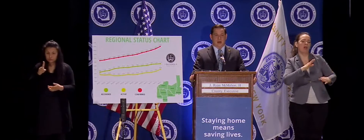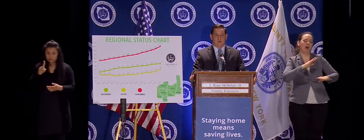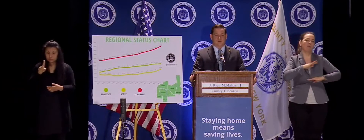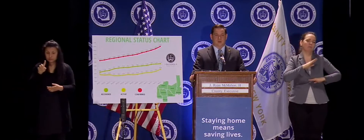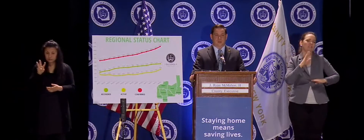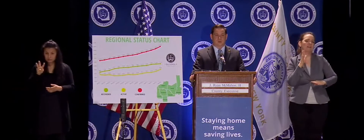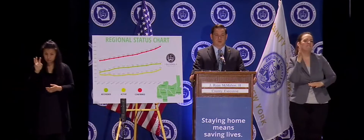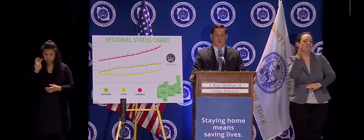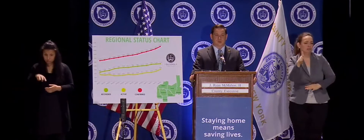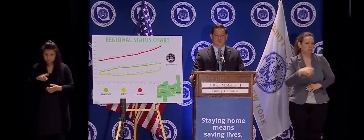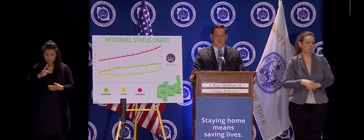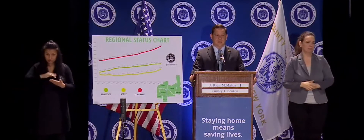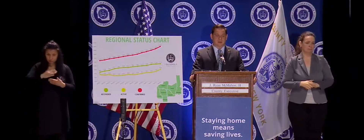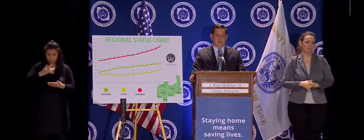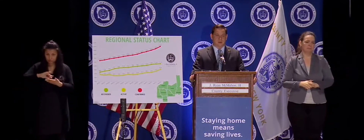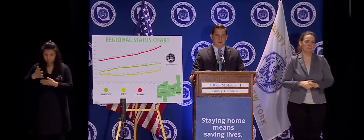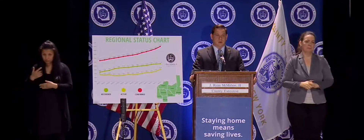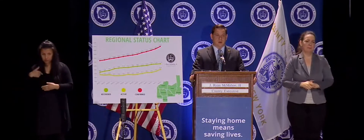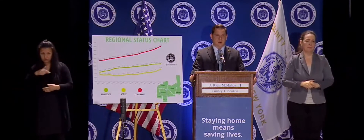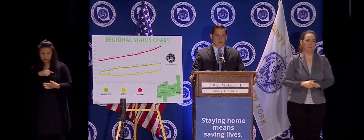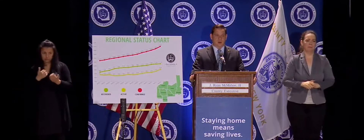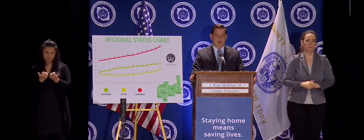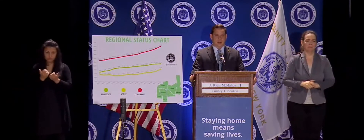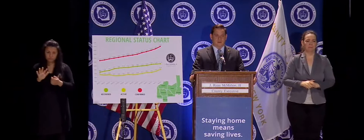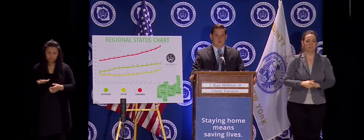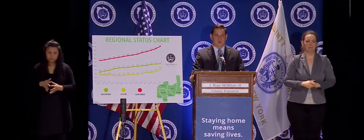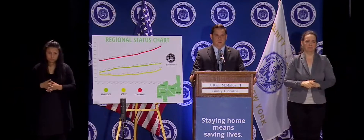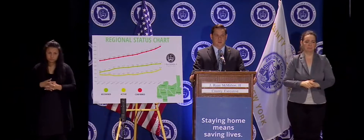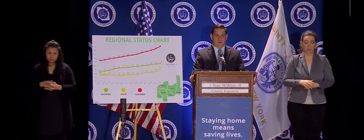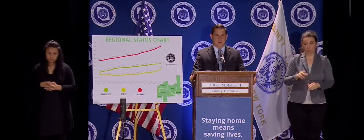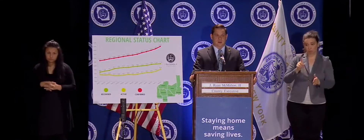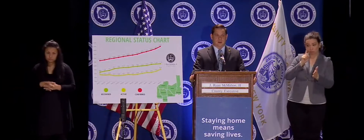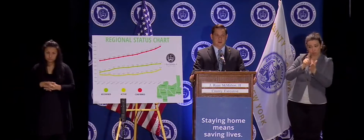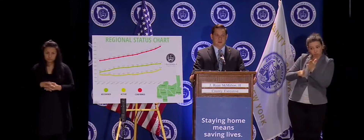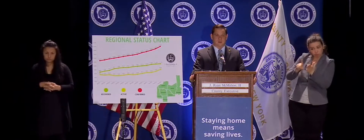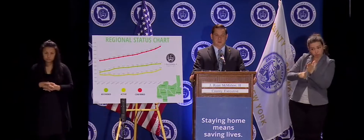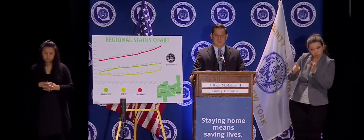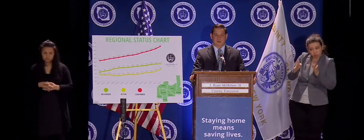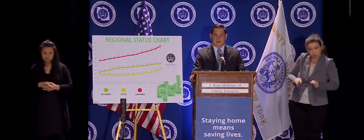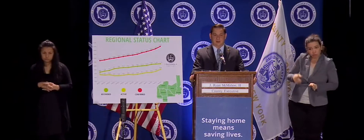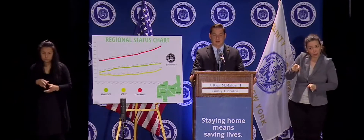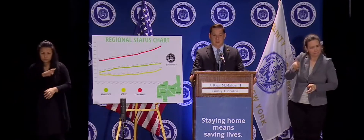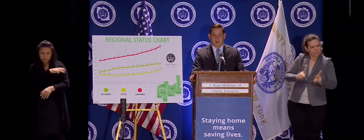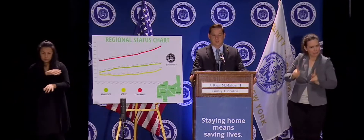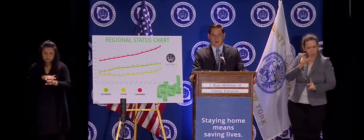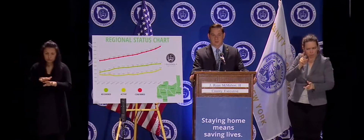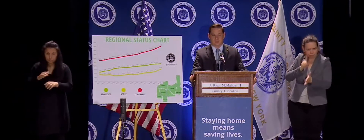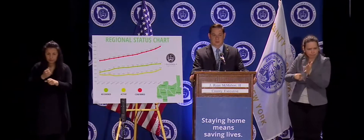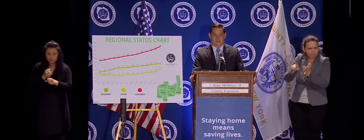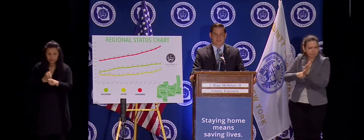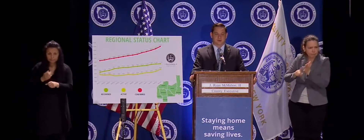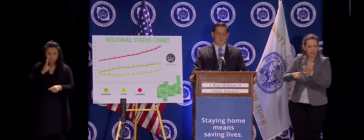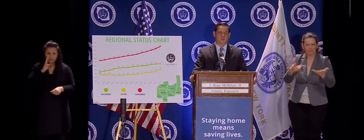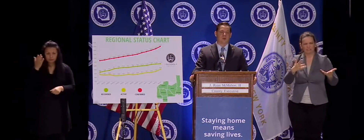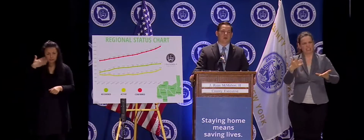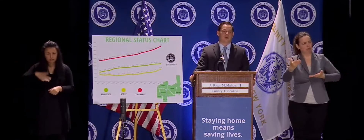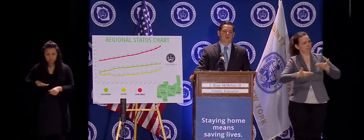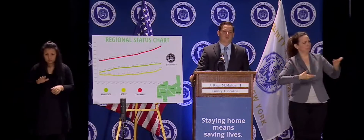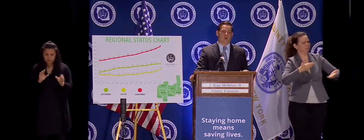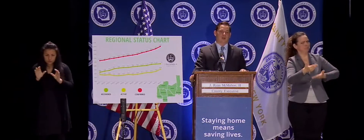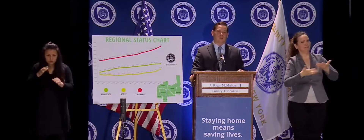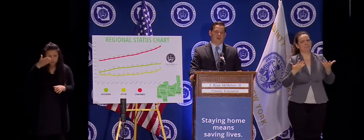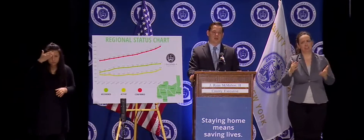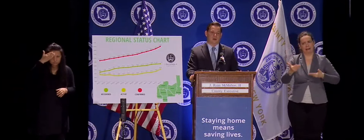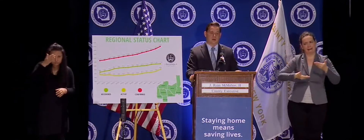we have the number of tracers we need. We already have tracers that do this every day in our health department, about 60 of them.